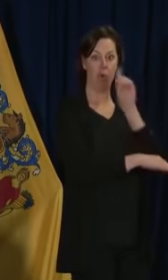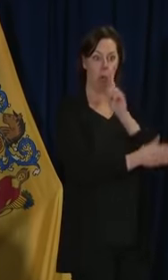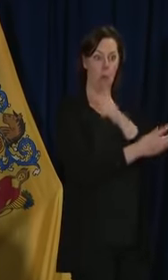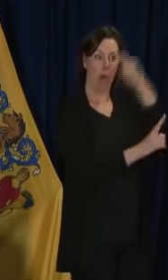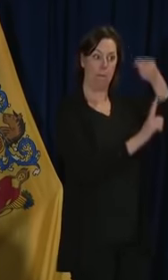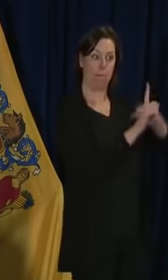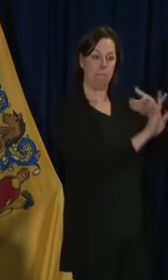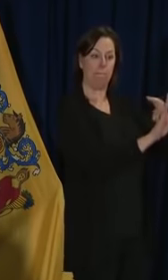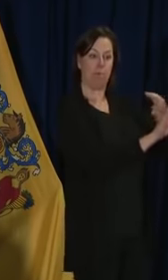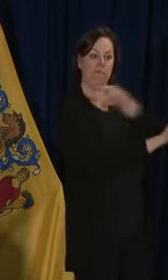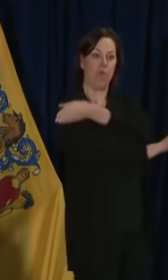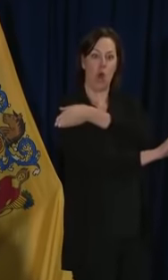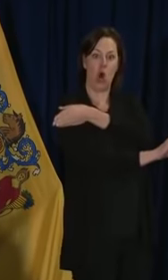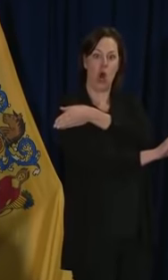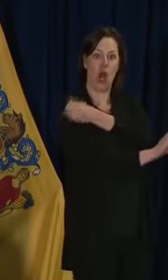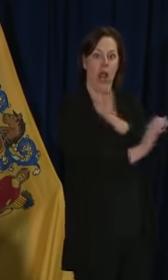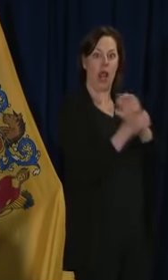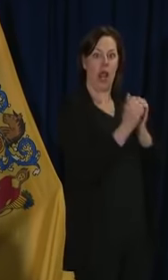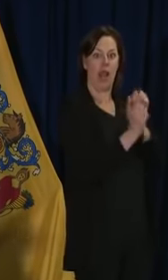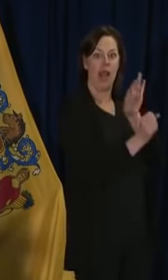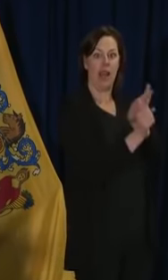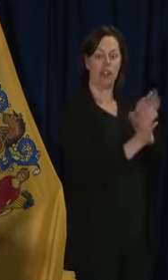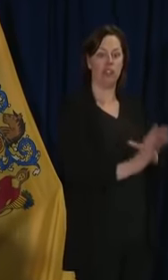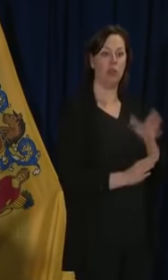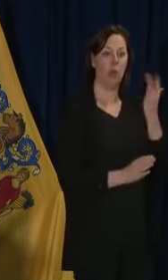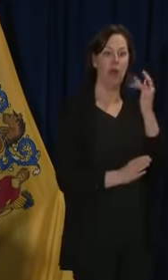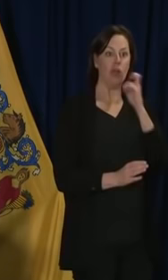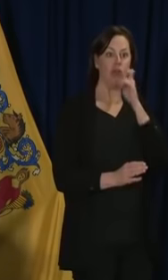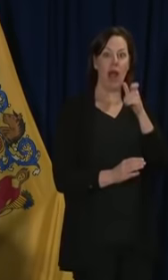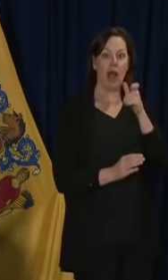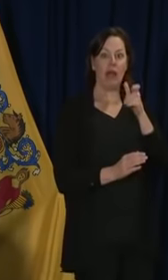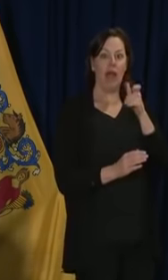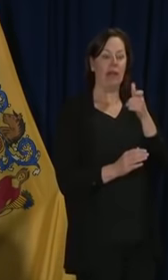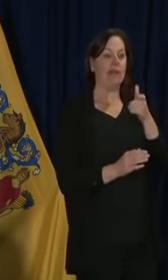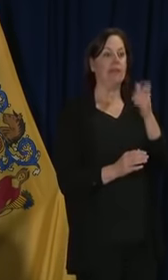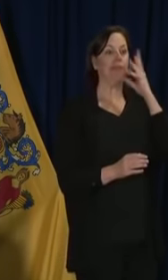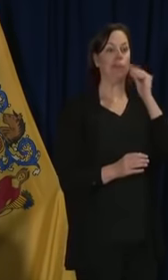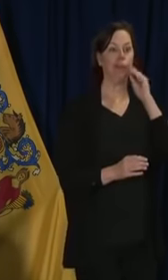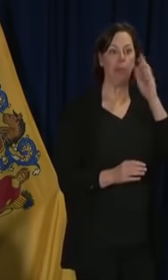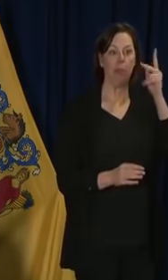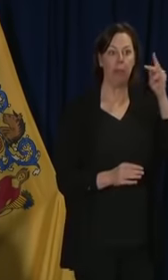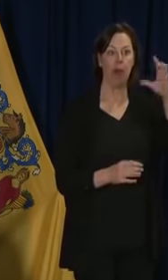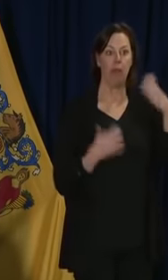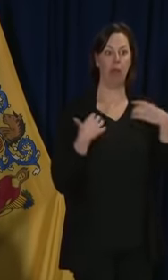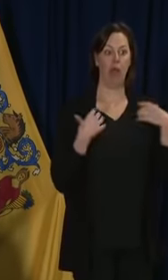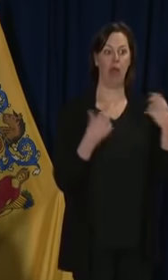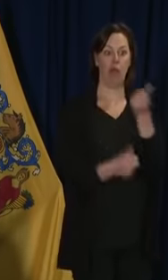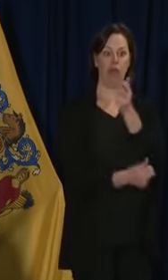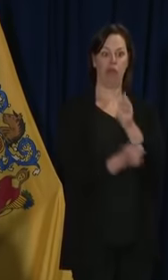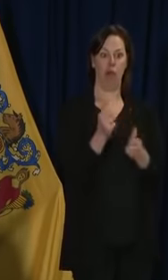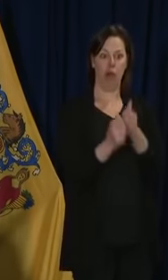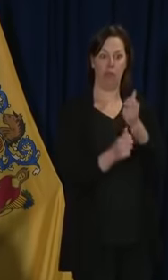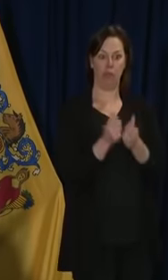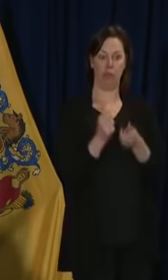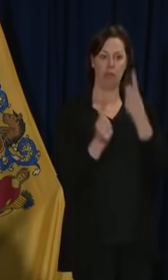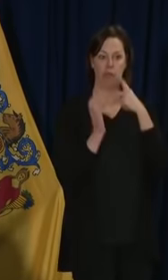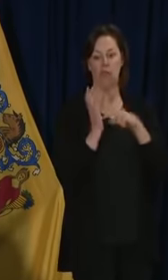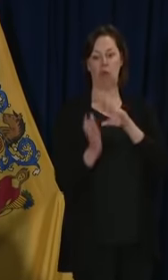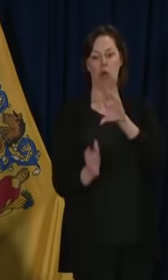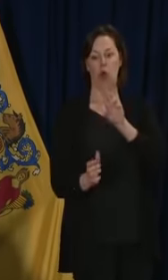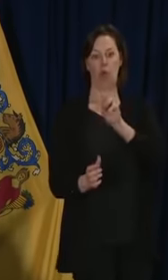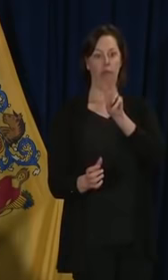before the election, so that you're not either running into a public health challenge like we're talking about today, or crazy